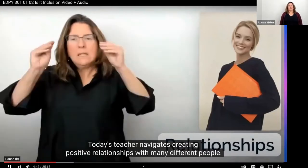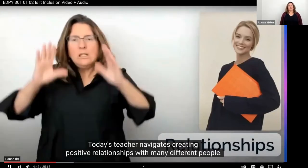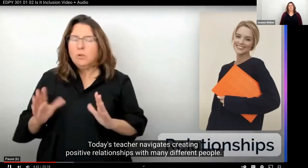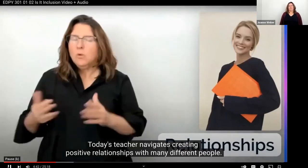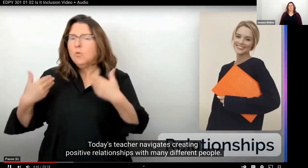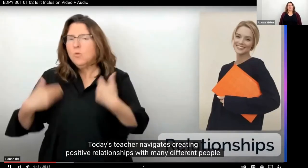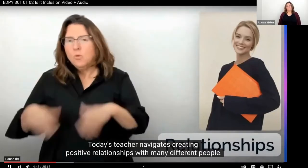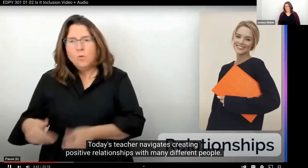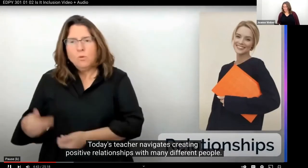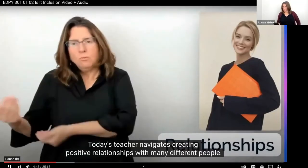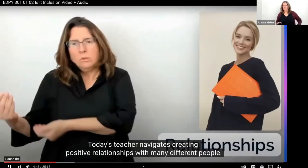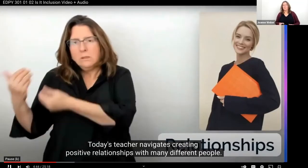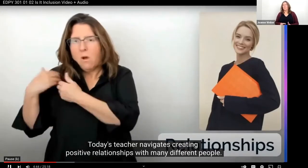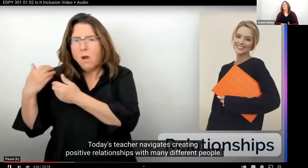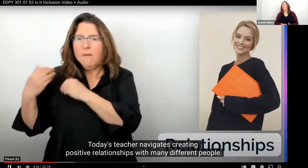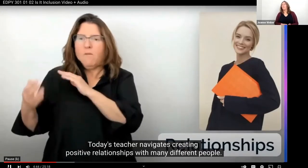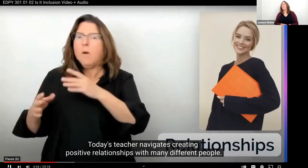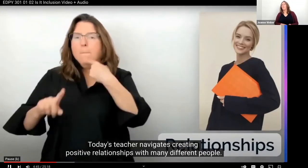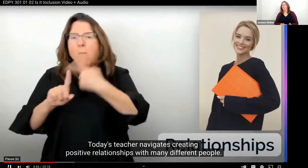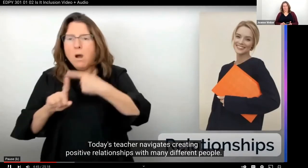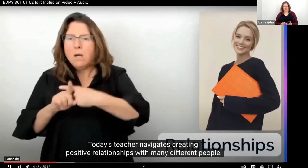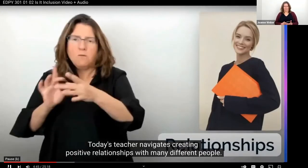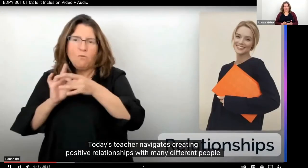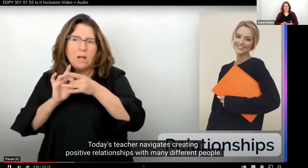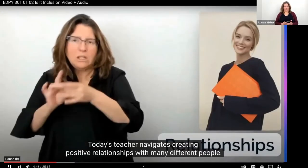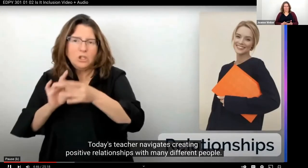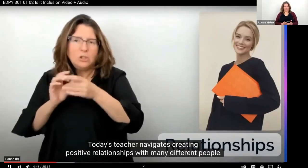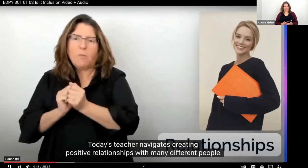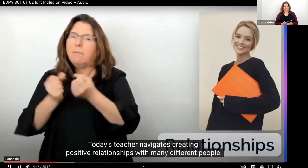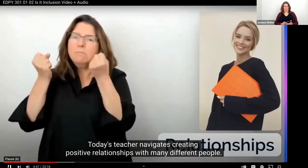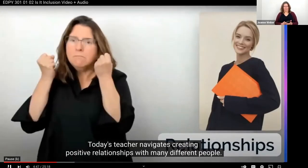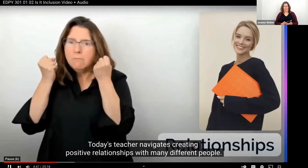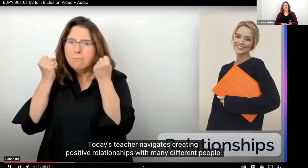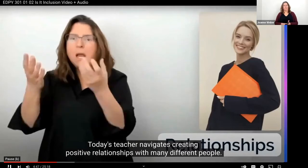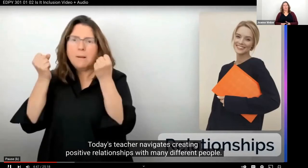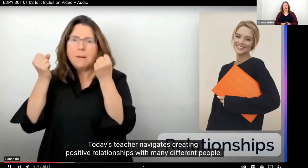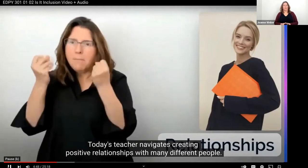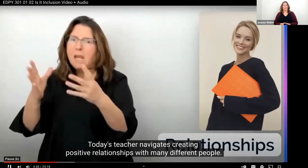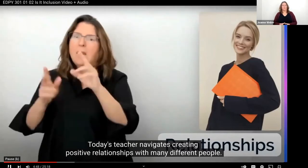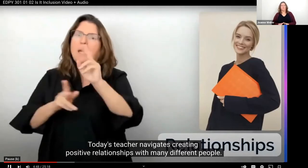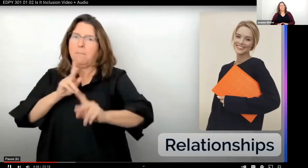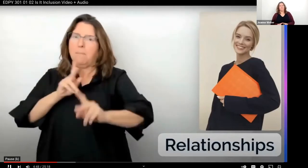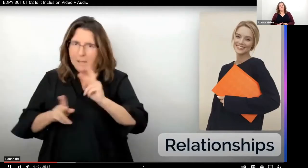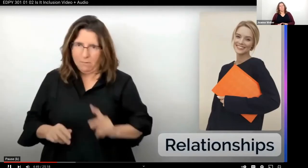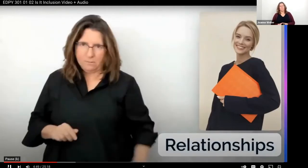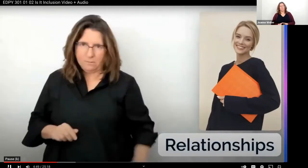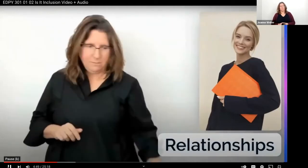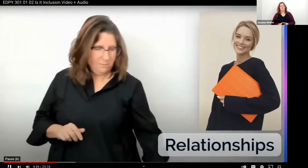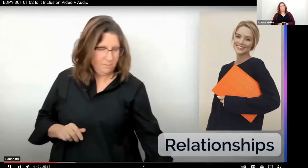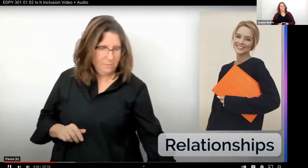Today's teacher navigates creating positive relationships with many different people.